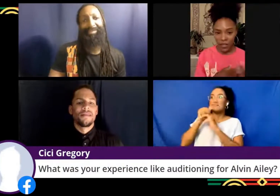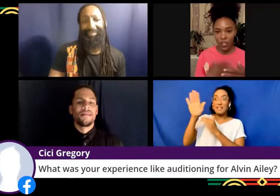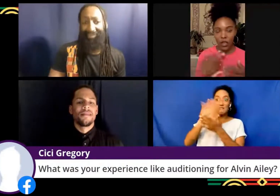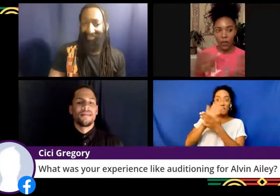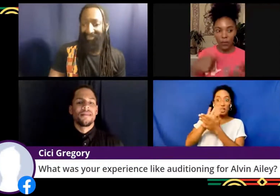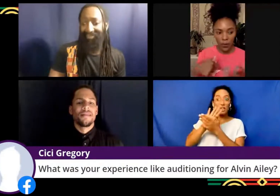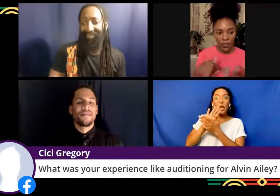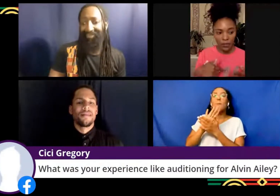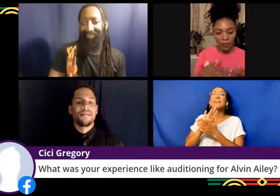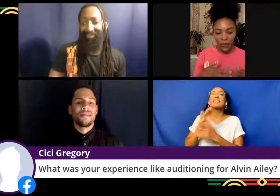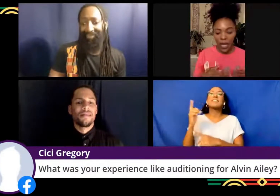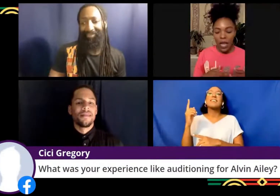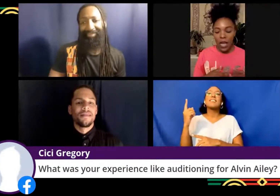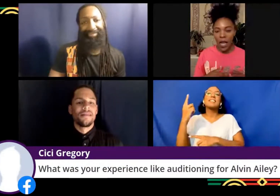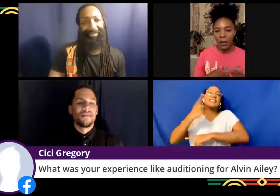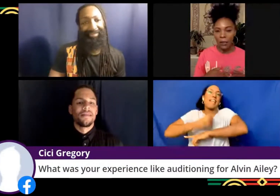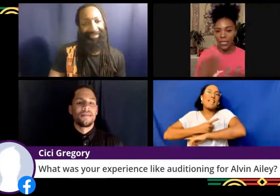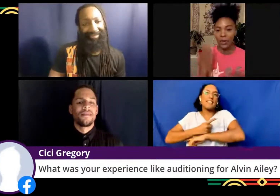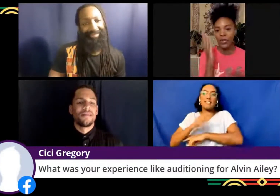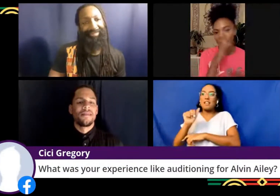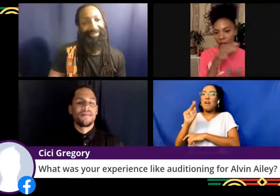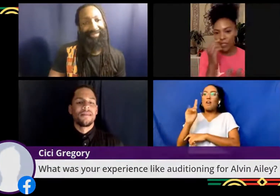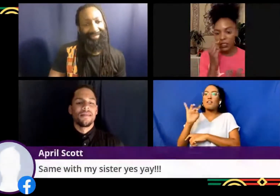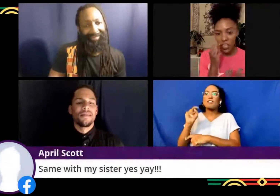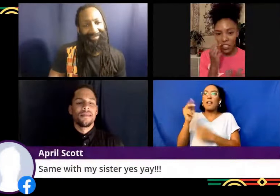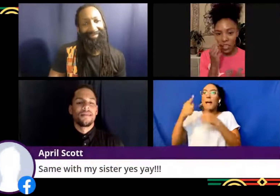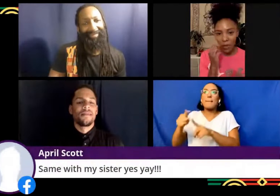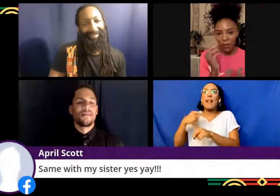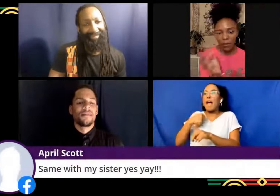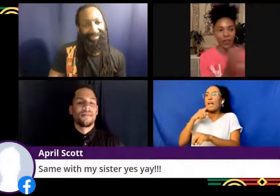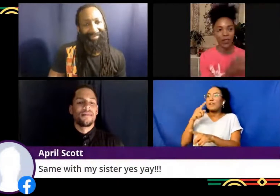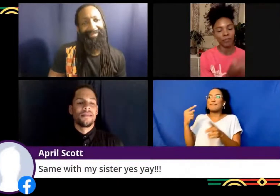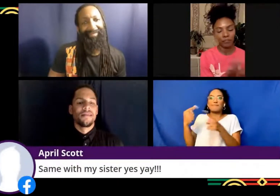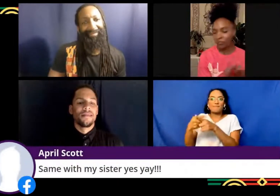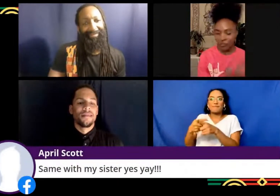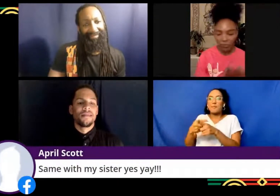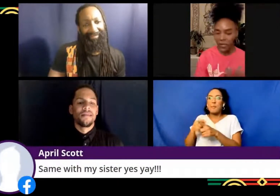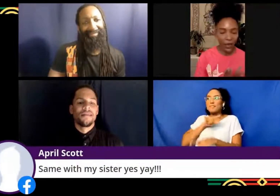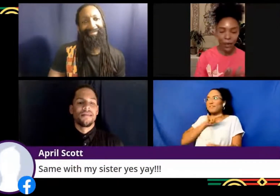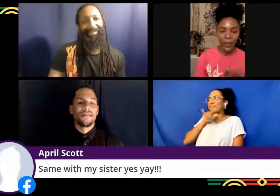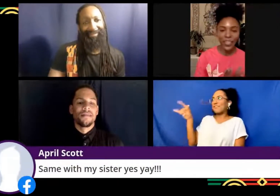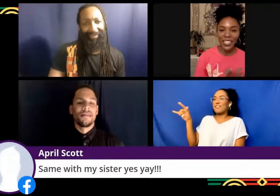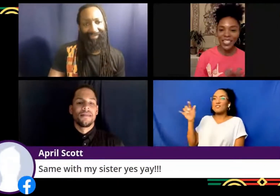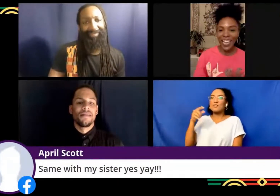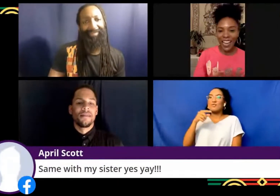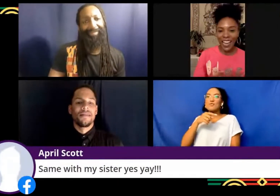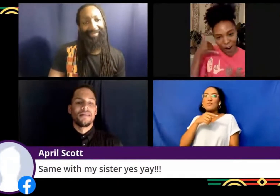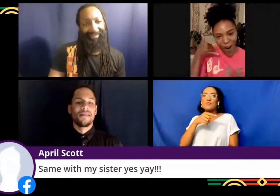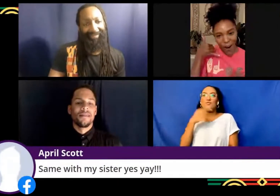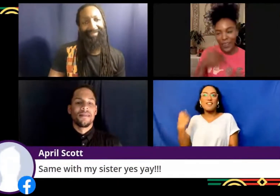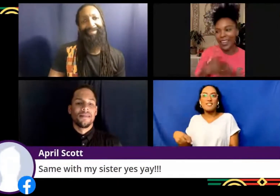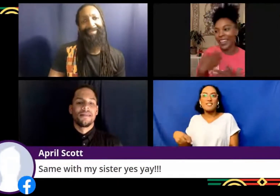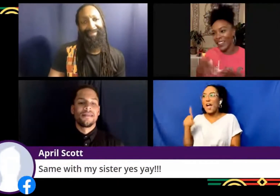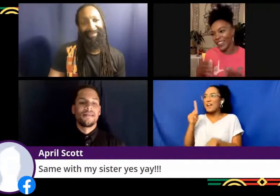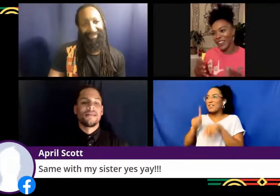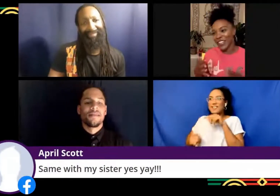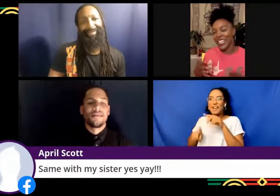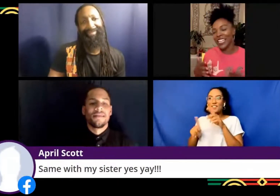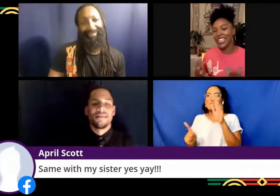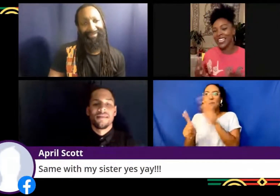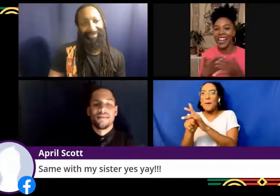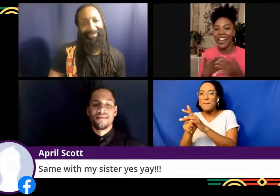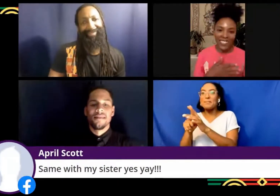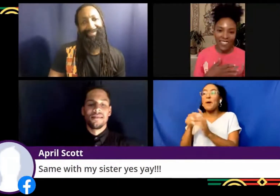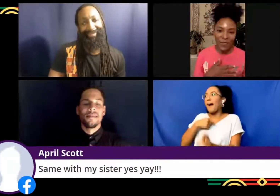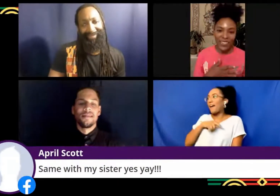audition. I couldn't go in person because I was flying to Russia with complexions, and I got a call when I landed in